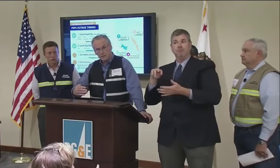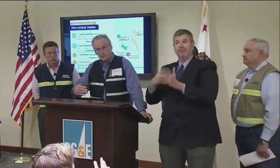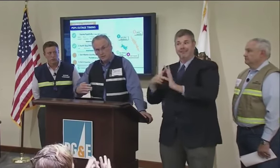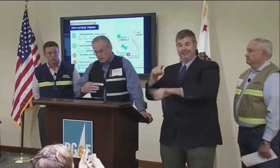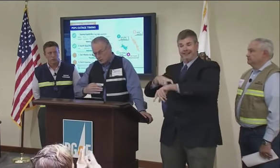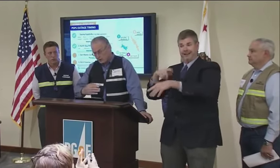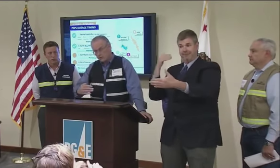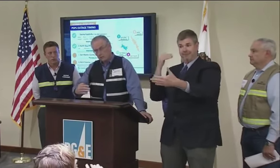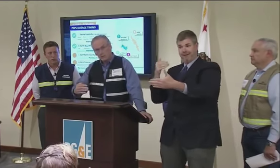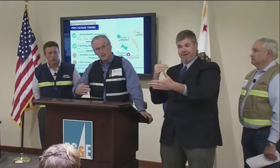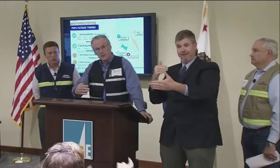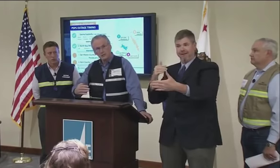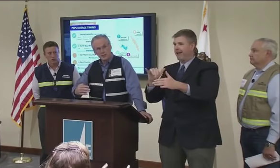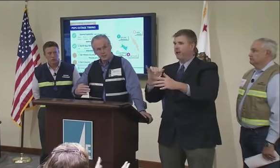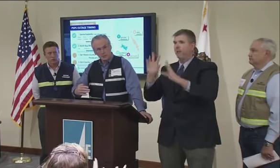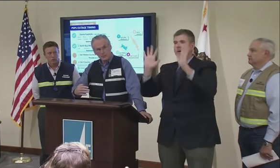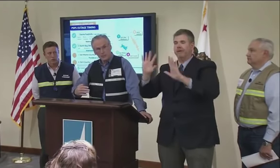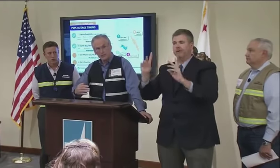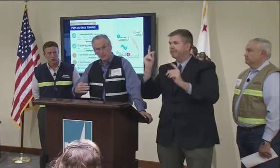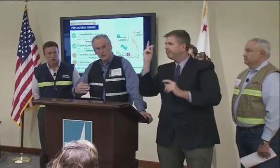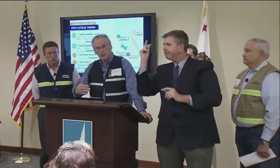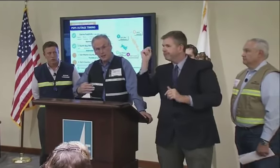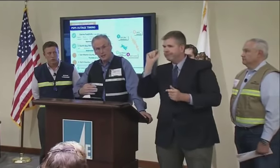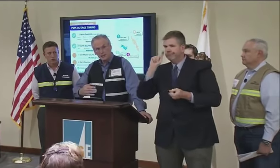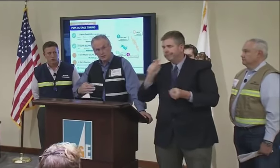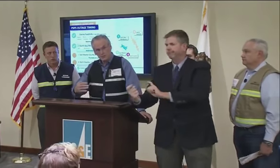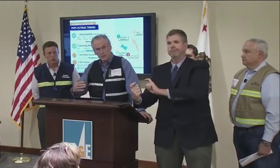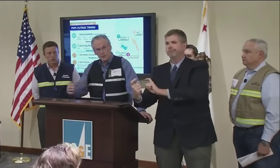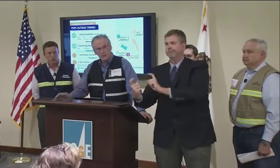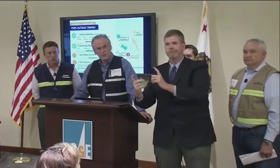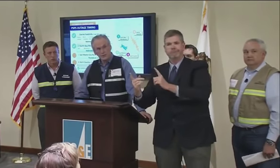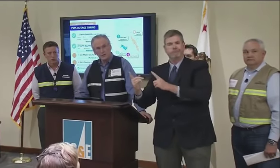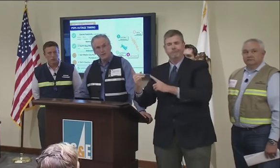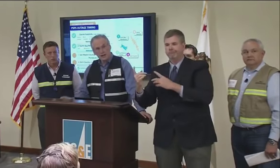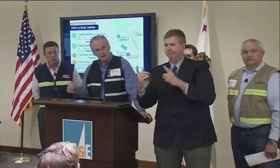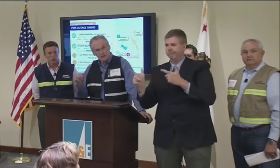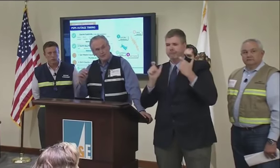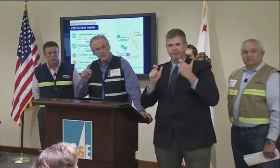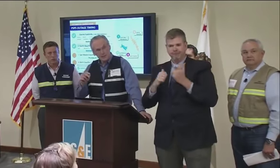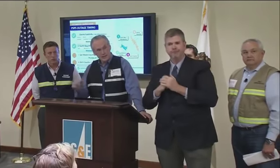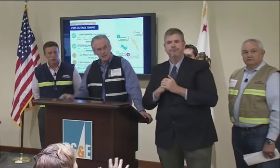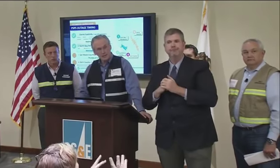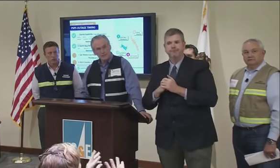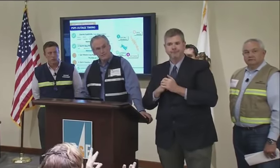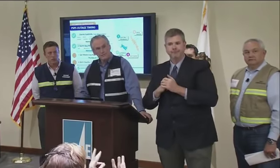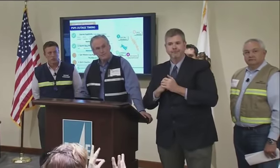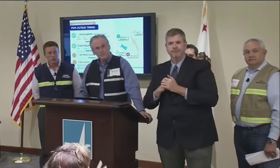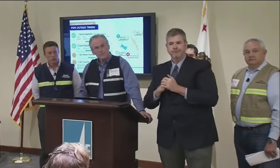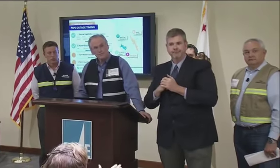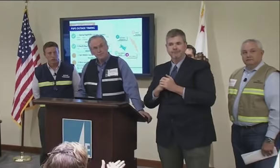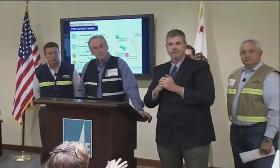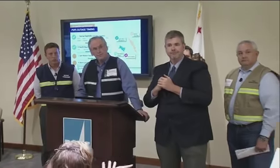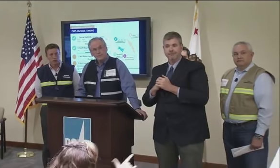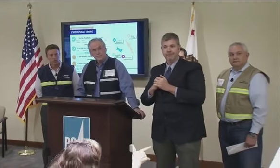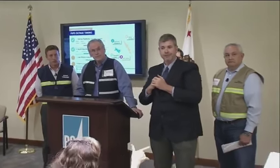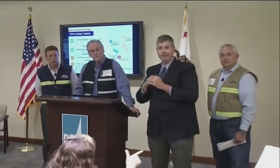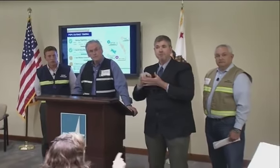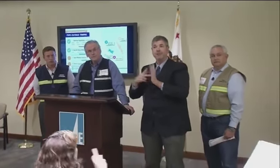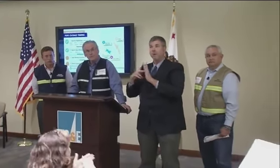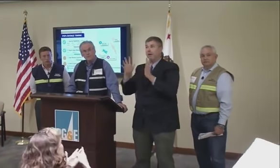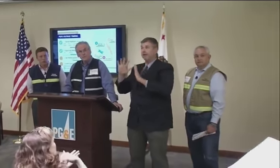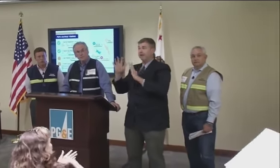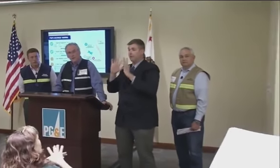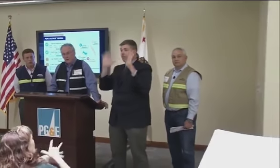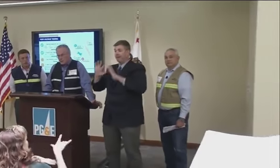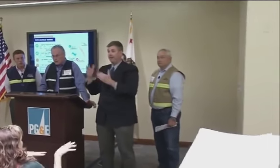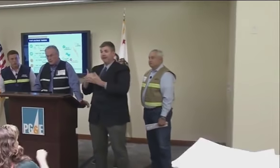predicted. And so that's why we went a little bit early, because the weather got here a little bit earlier than we had thought in the forecast. And so people should just take that as a range